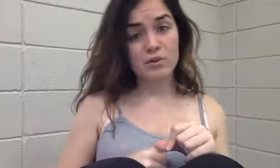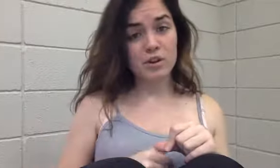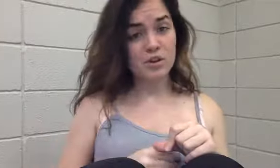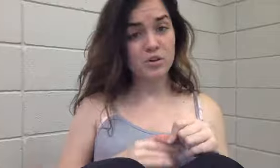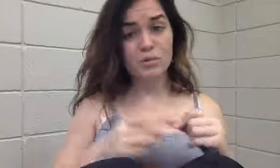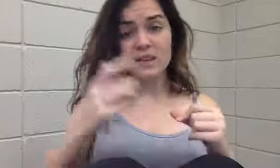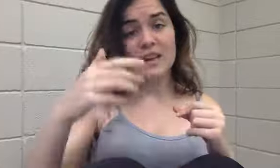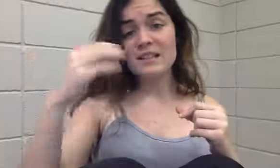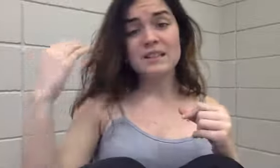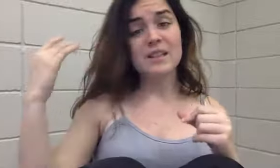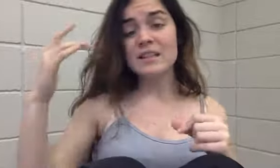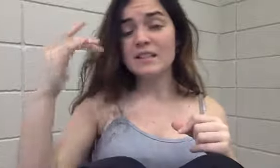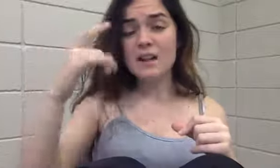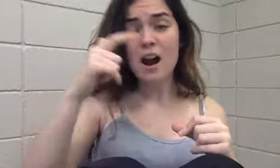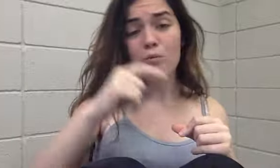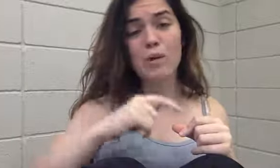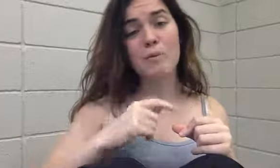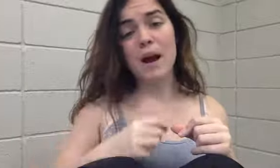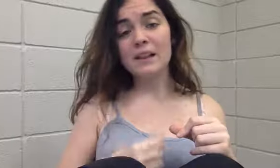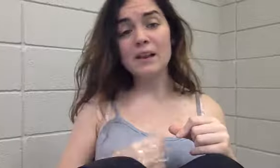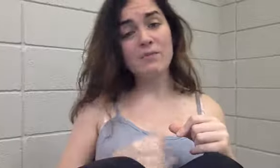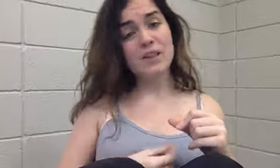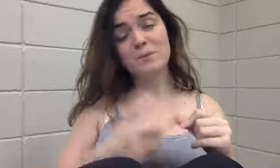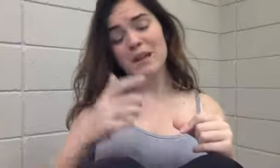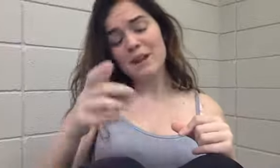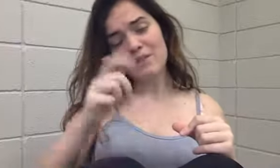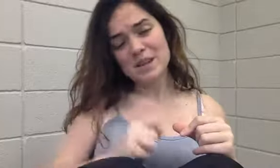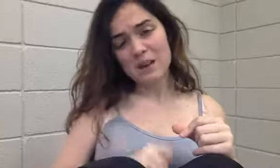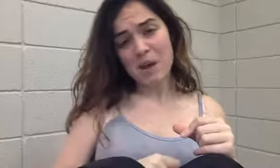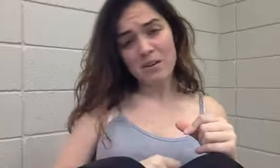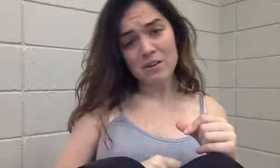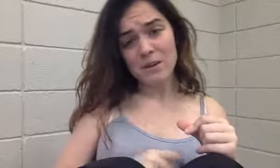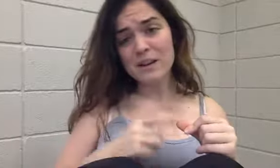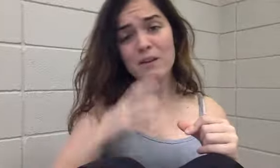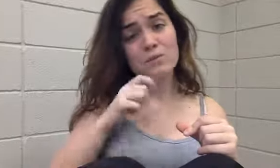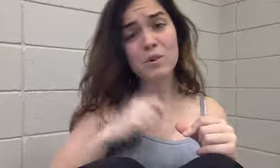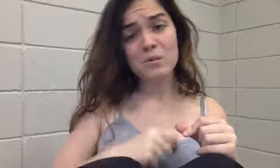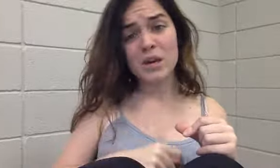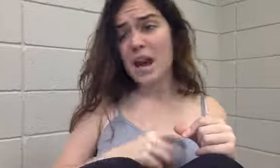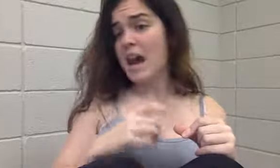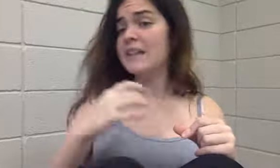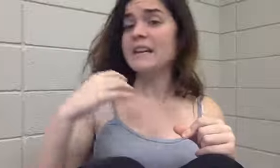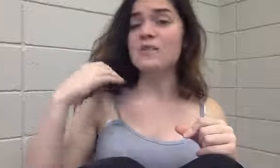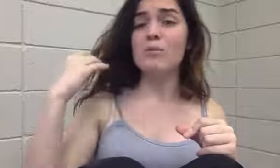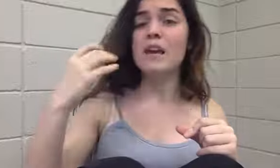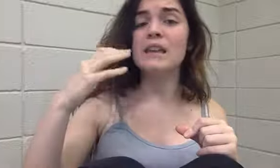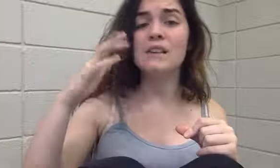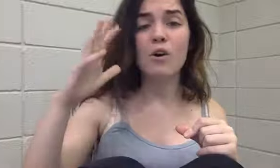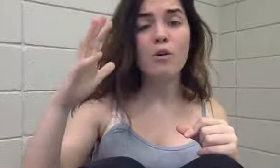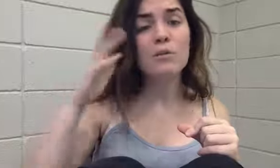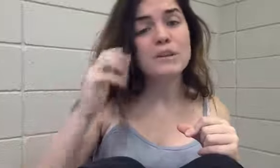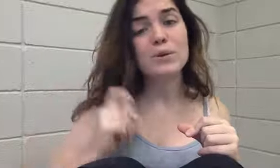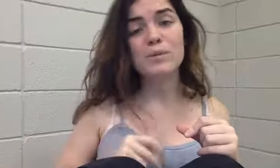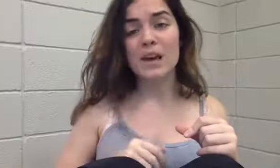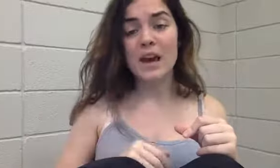do, because that's not what my life is. My life is not about you, and it never will be. And that's the way that it always will be. And